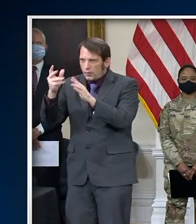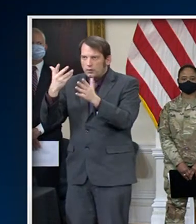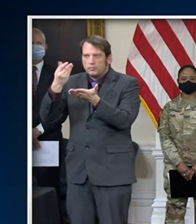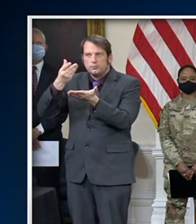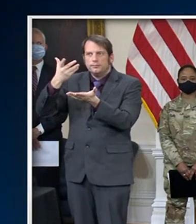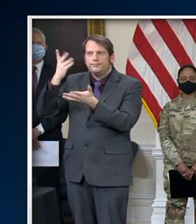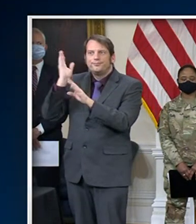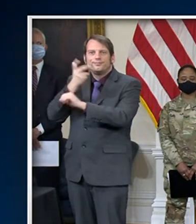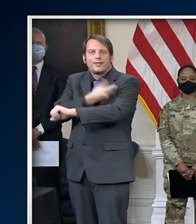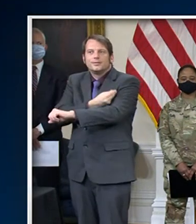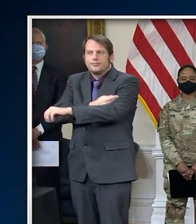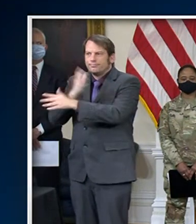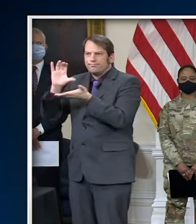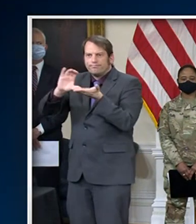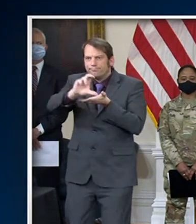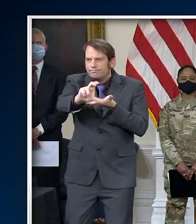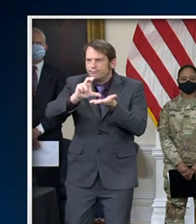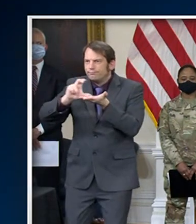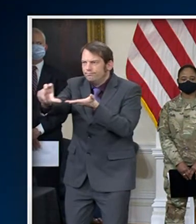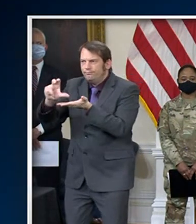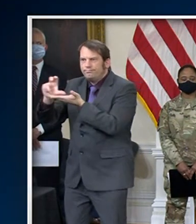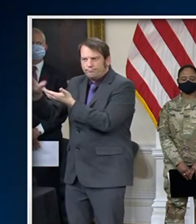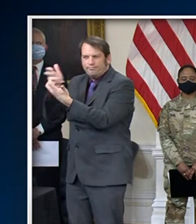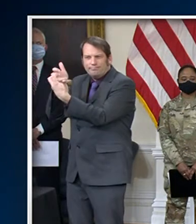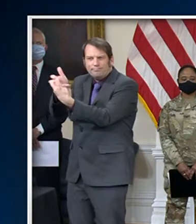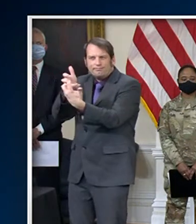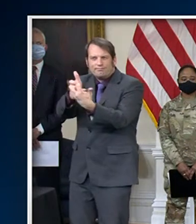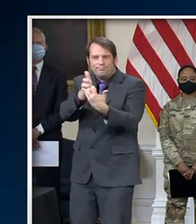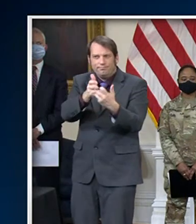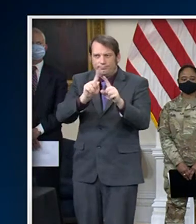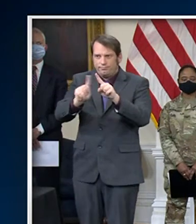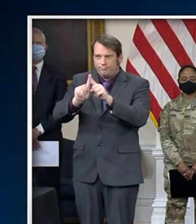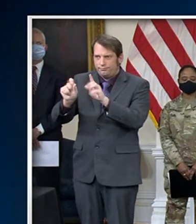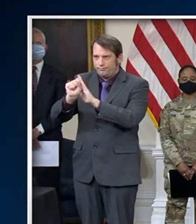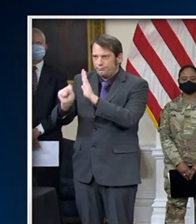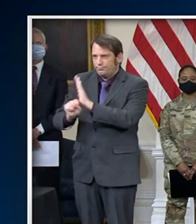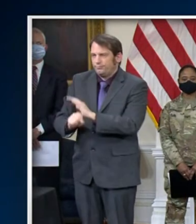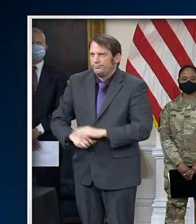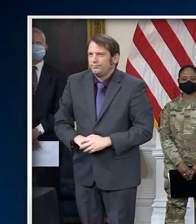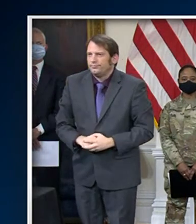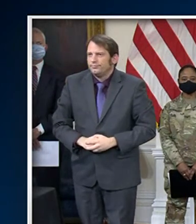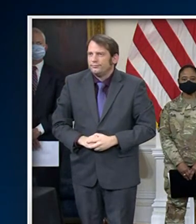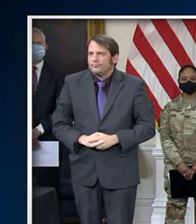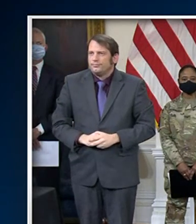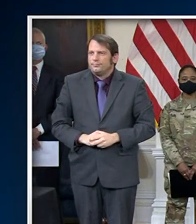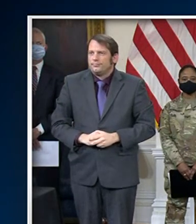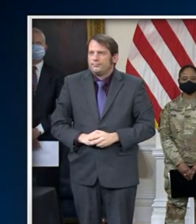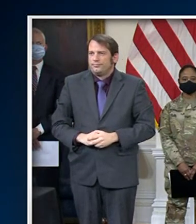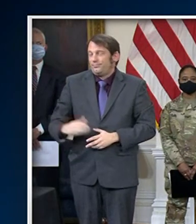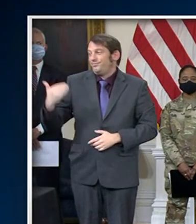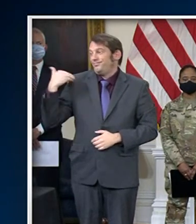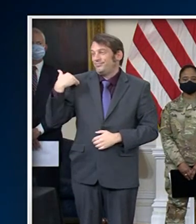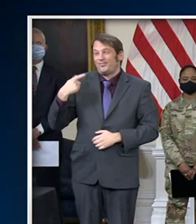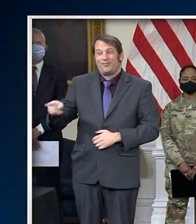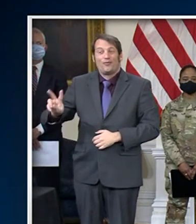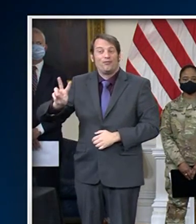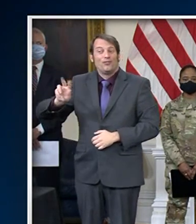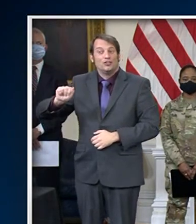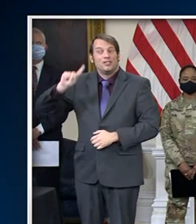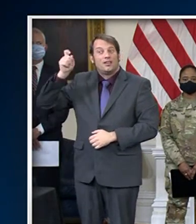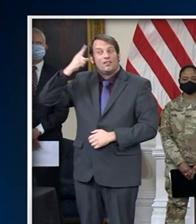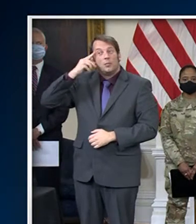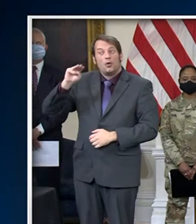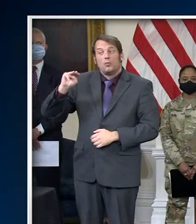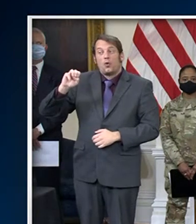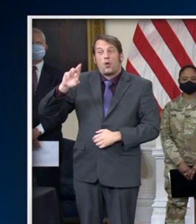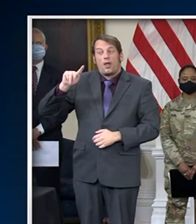other providers. In addition, yesterday, Governor Northam, Mayor Bowser, and I asked